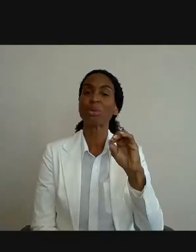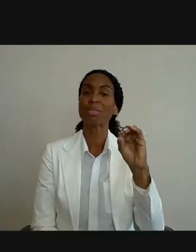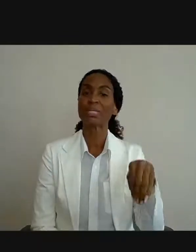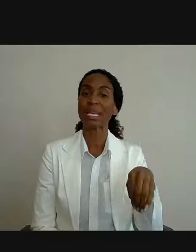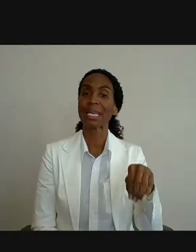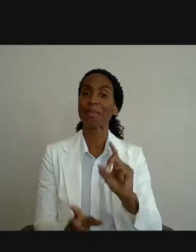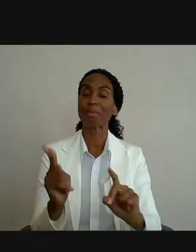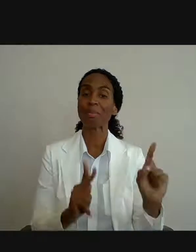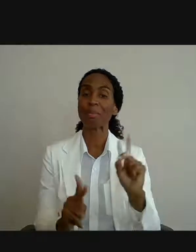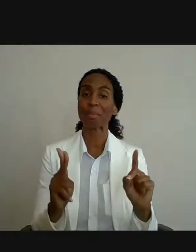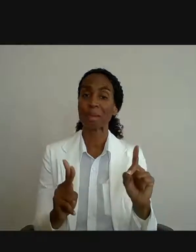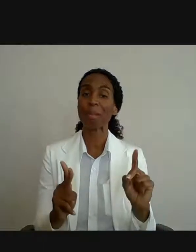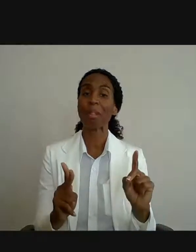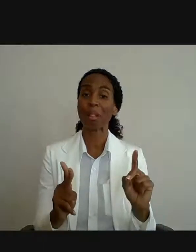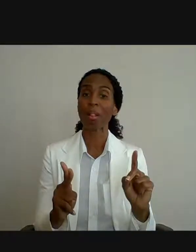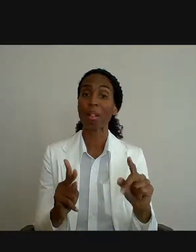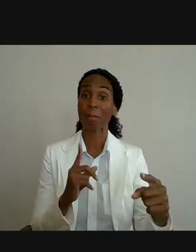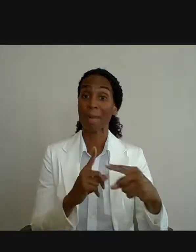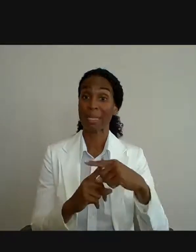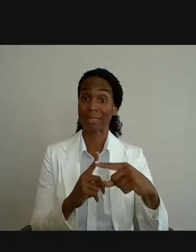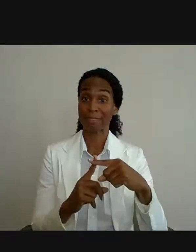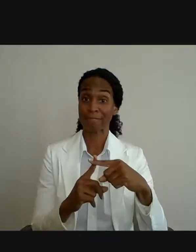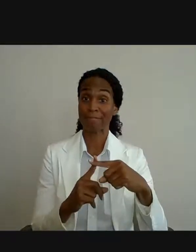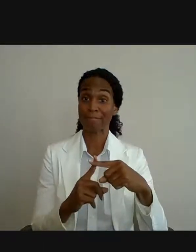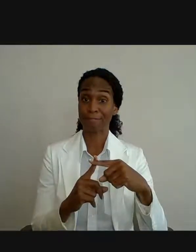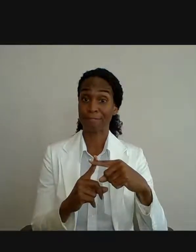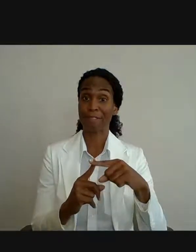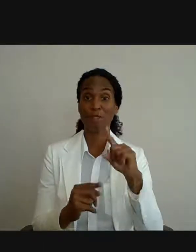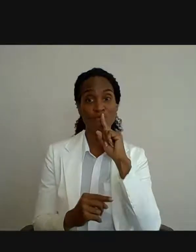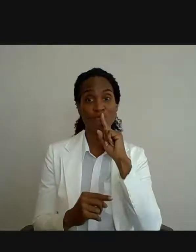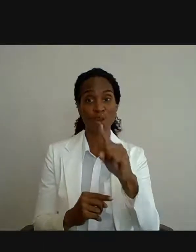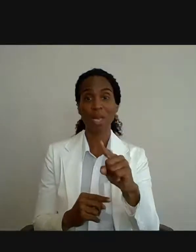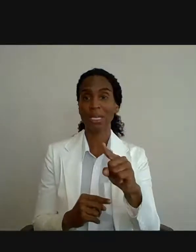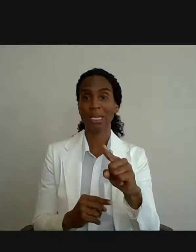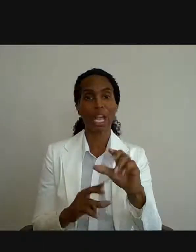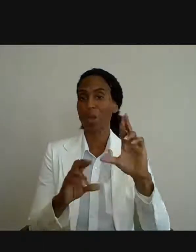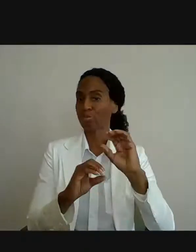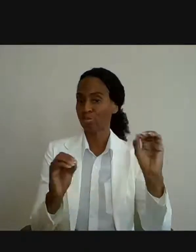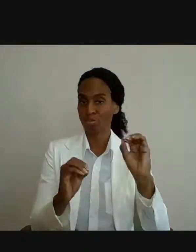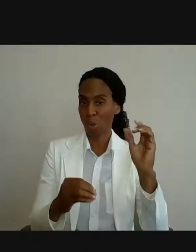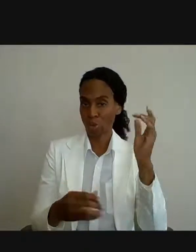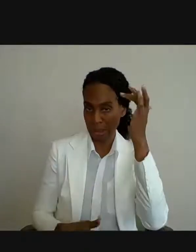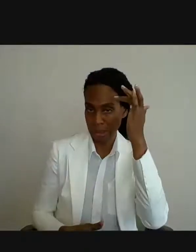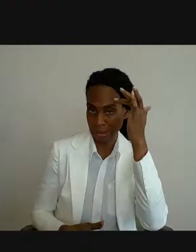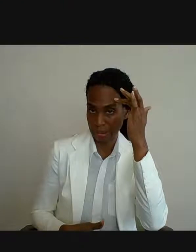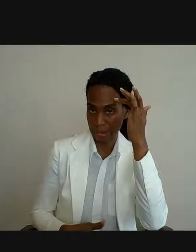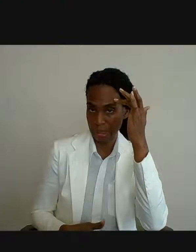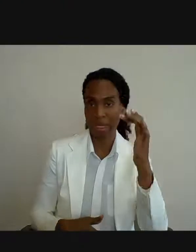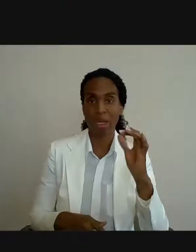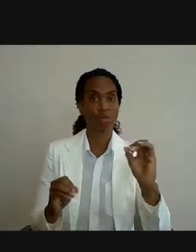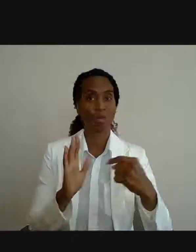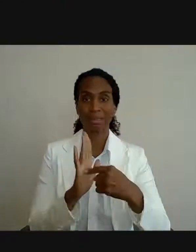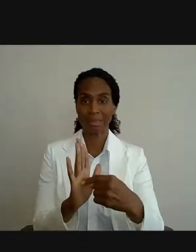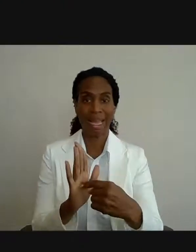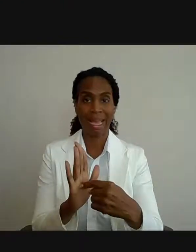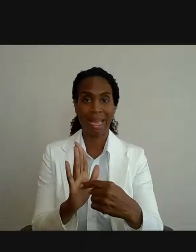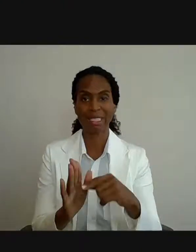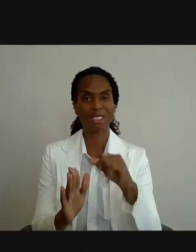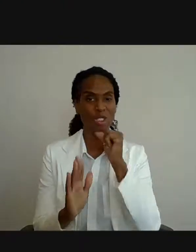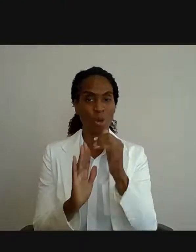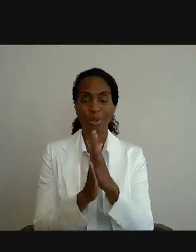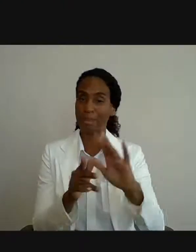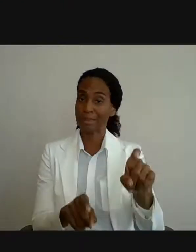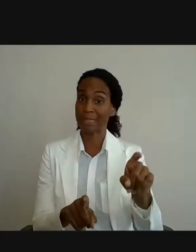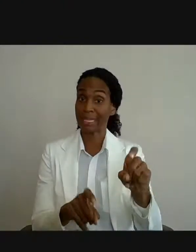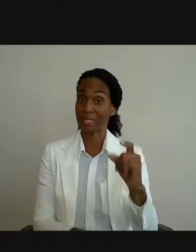the people that are positive are actually asymptomatic. And those are the people that don't generally get tested